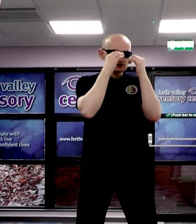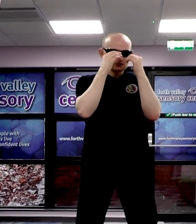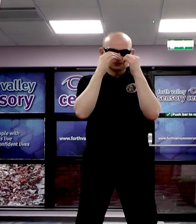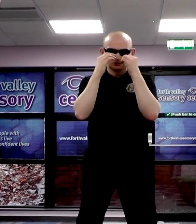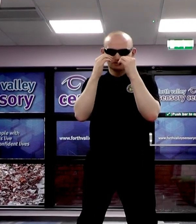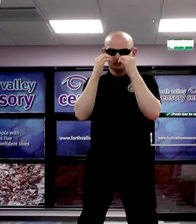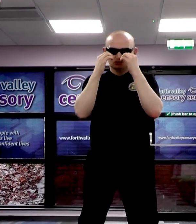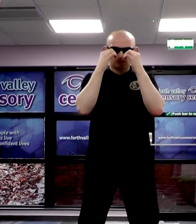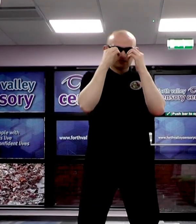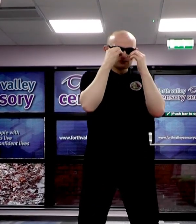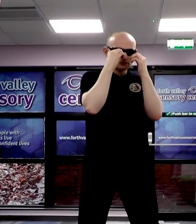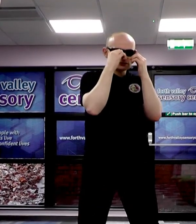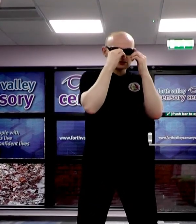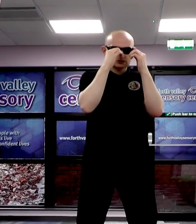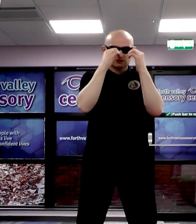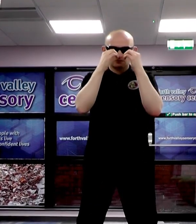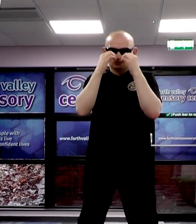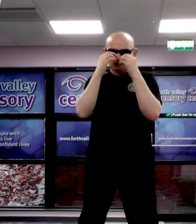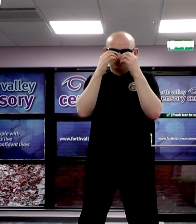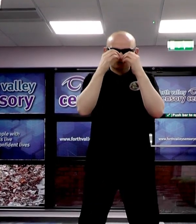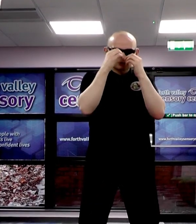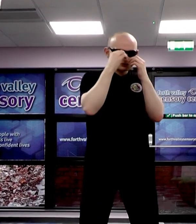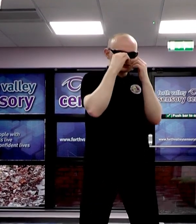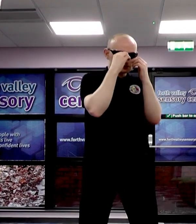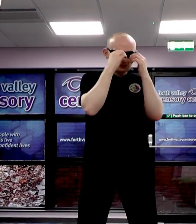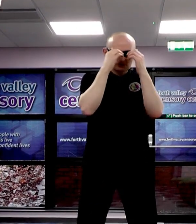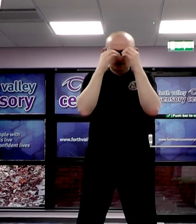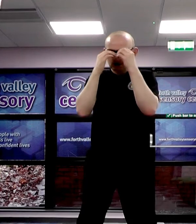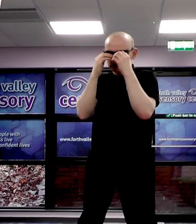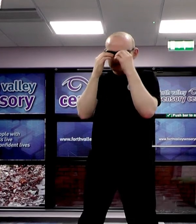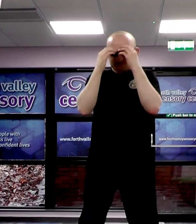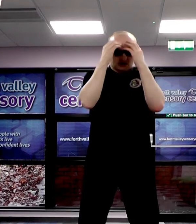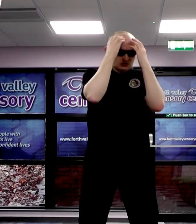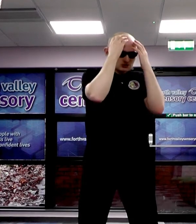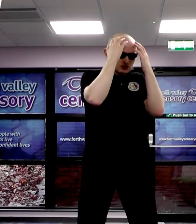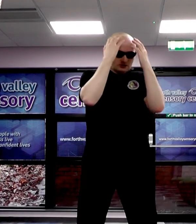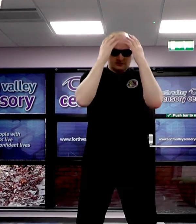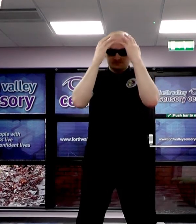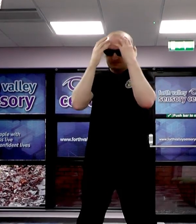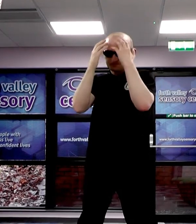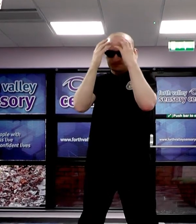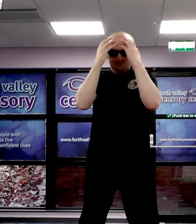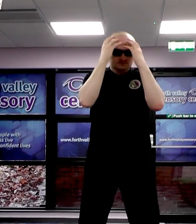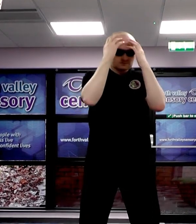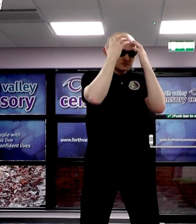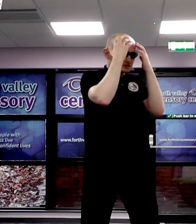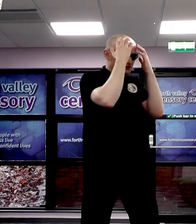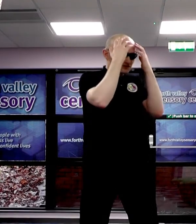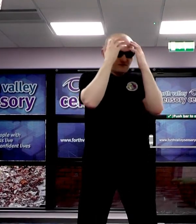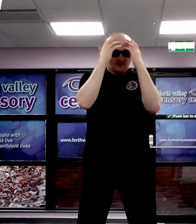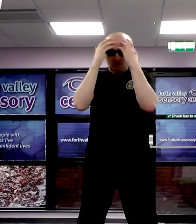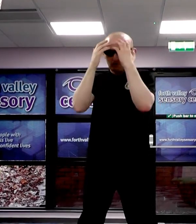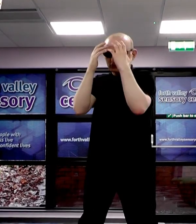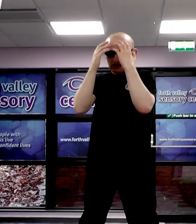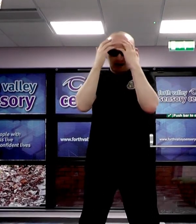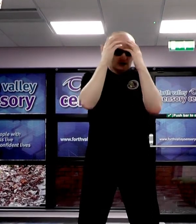kicking, try to release and relax your muscles of your body, and as you're turning, you can feel your hands